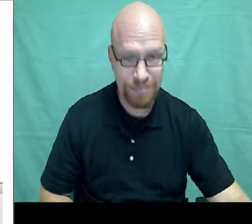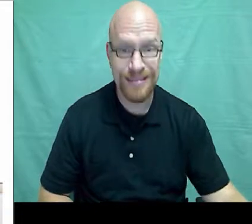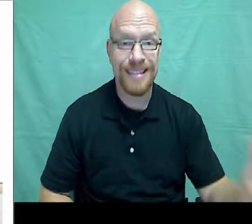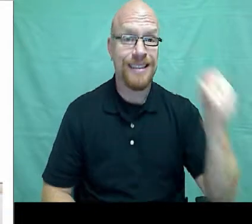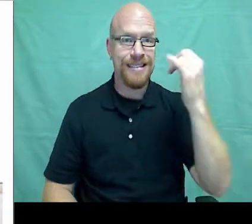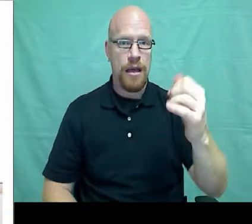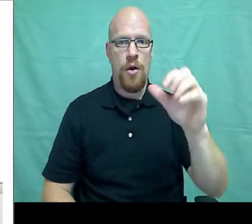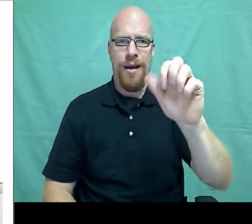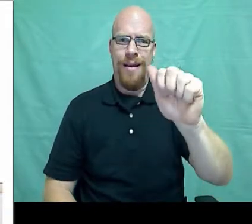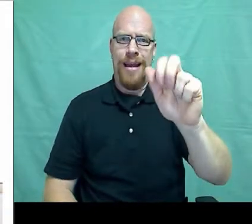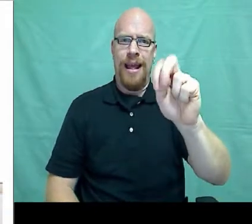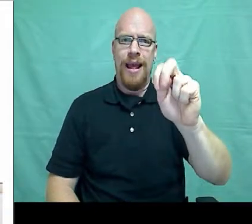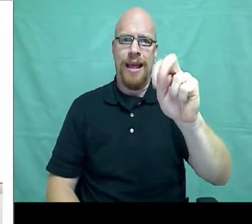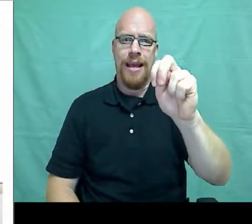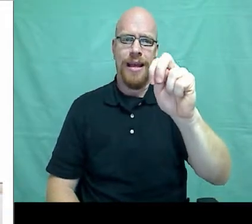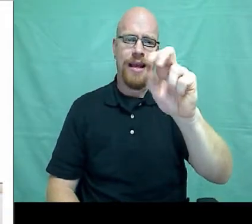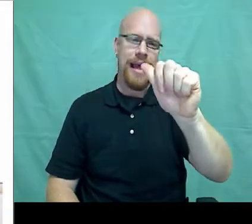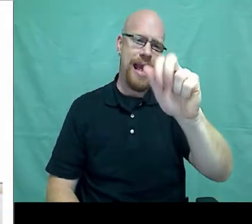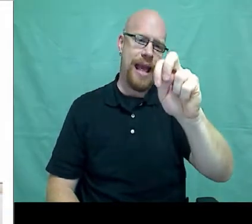Now,